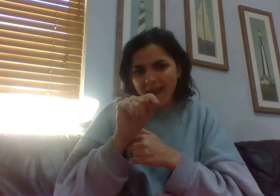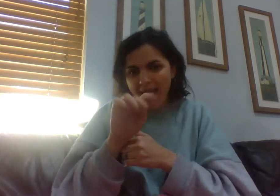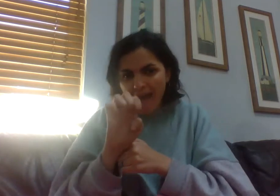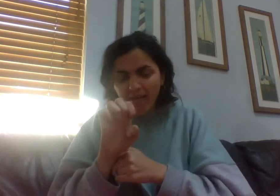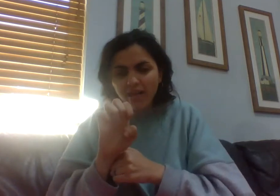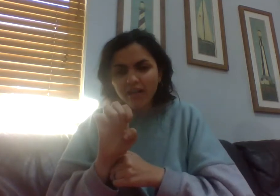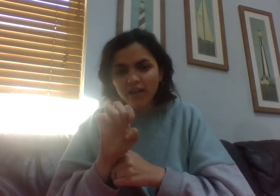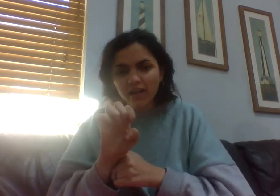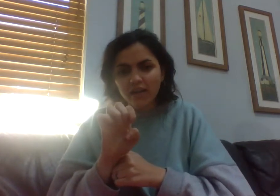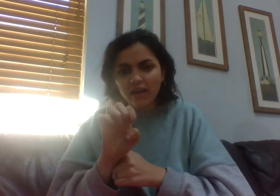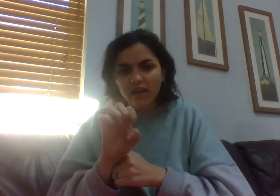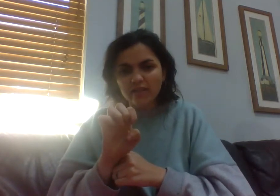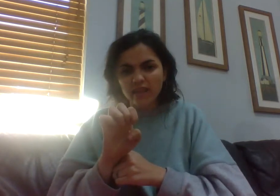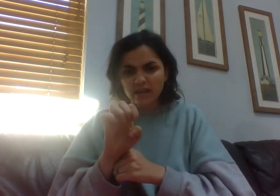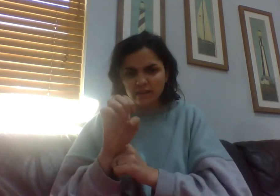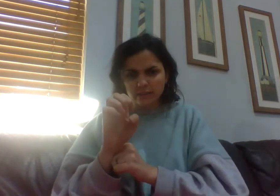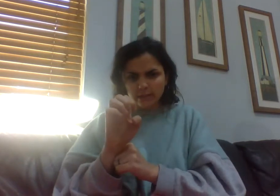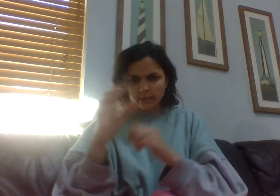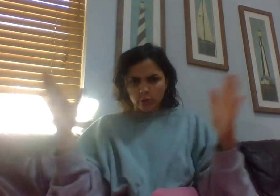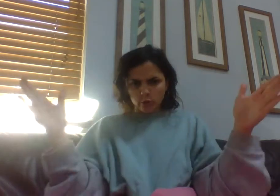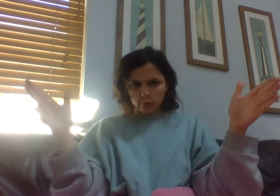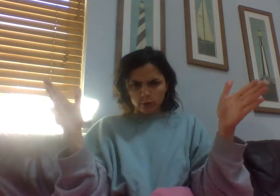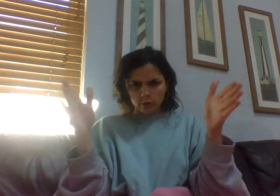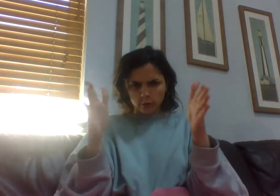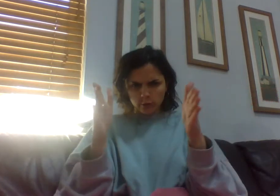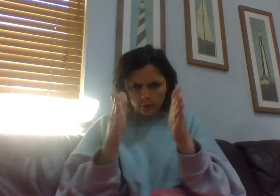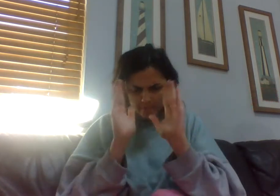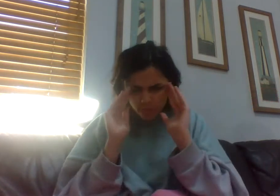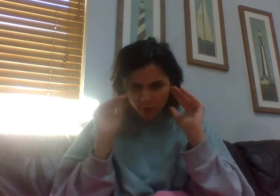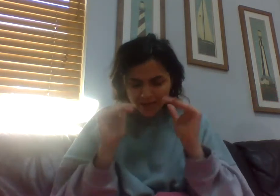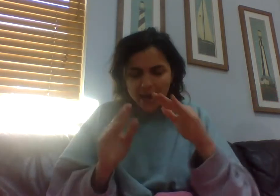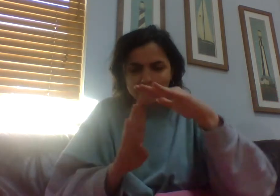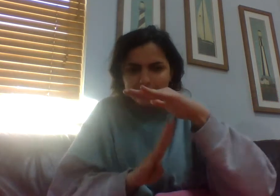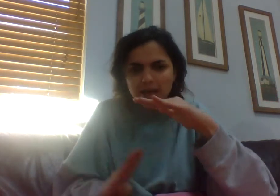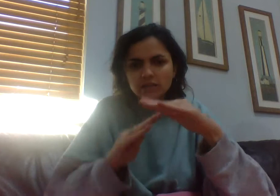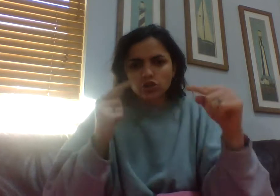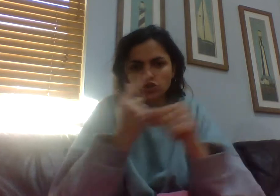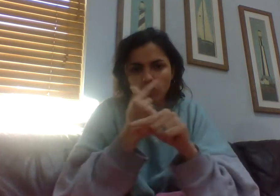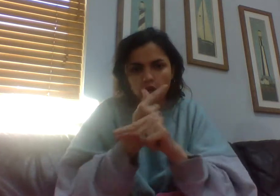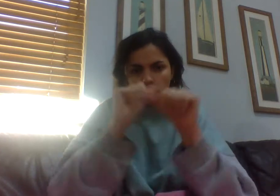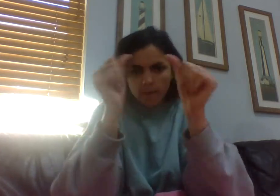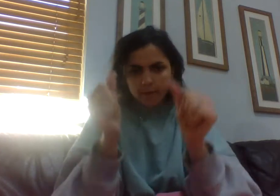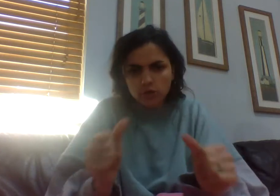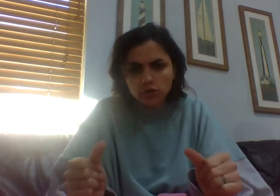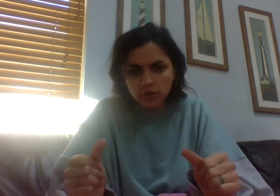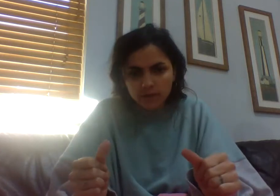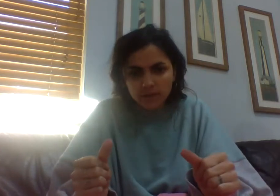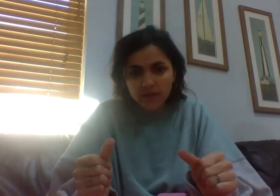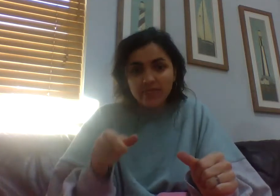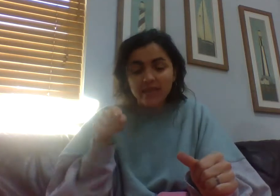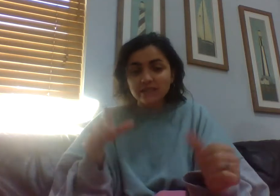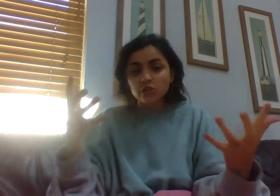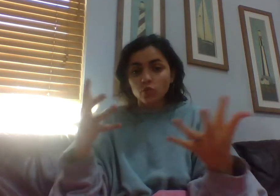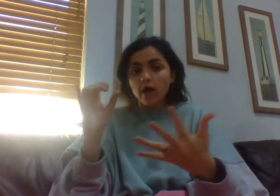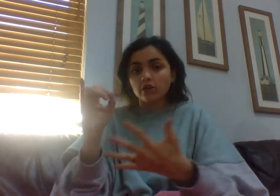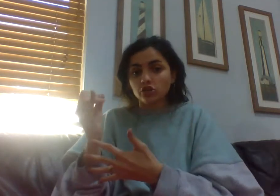basic geometric components. This is exactly what Jacob Lawrence is doing in this scene. And as the